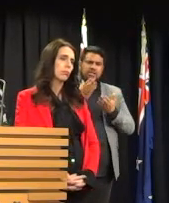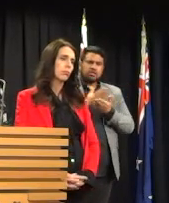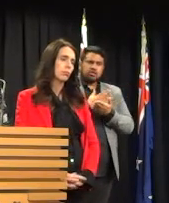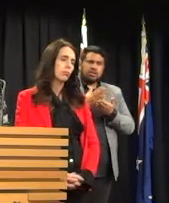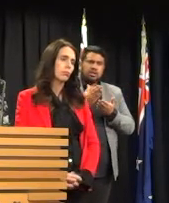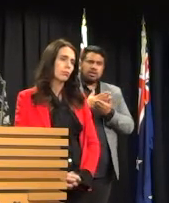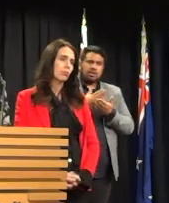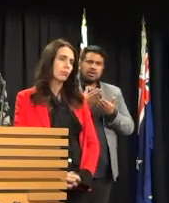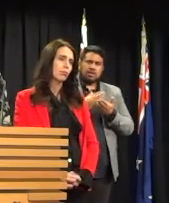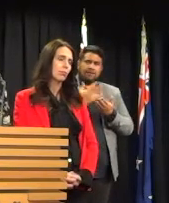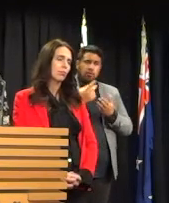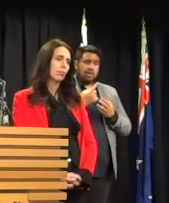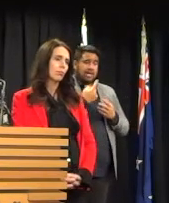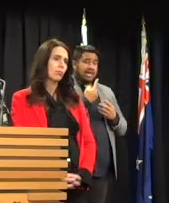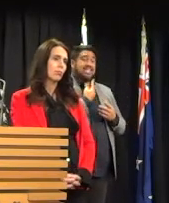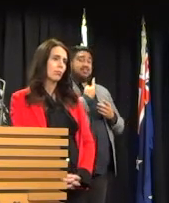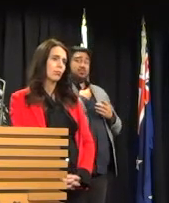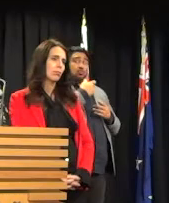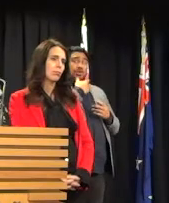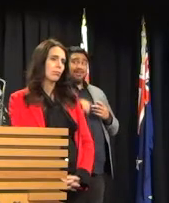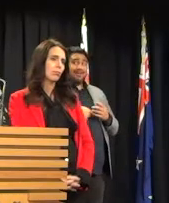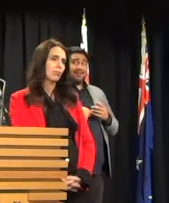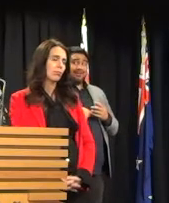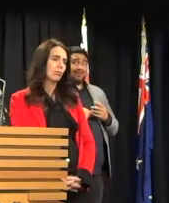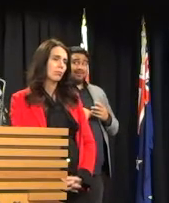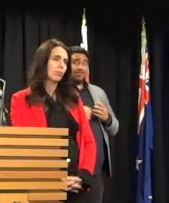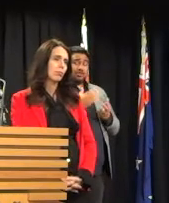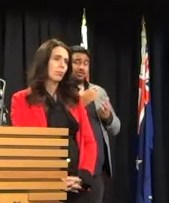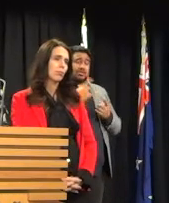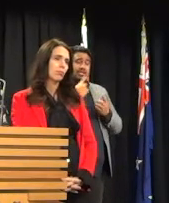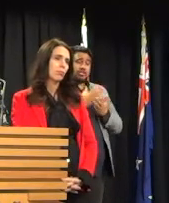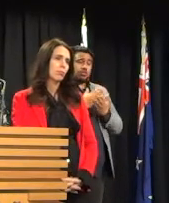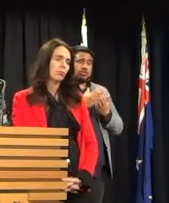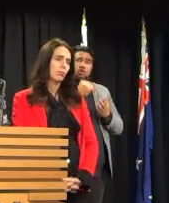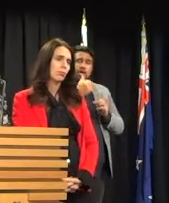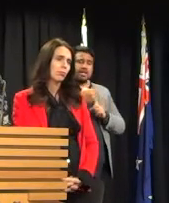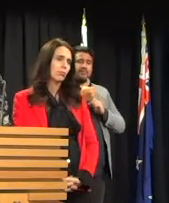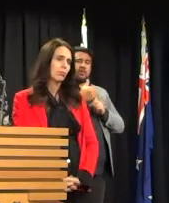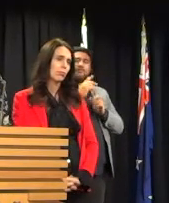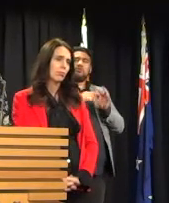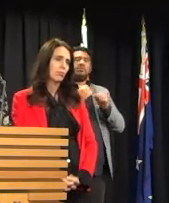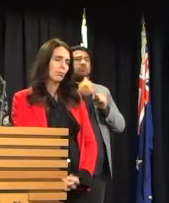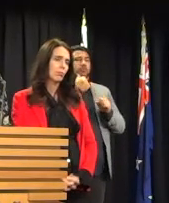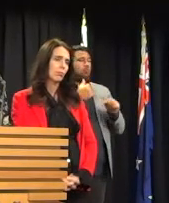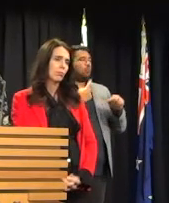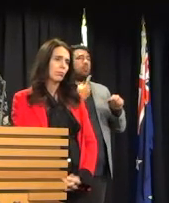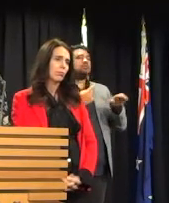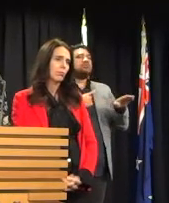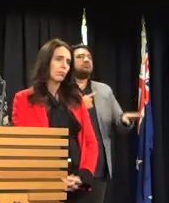the individual client data sharing to identify if, say, one child was